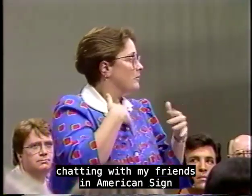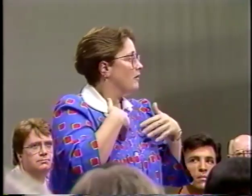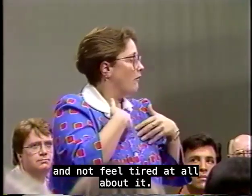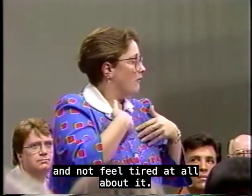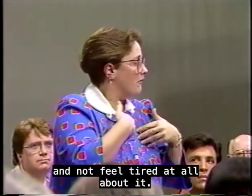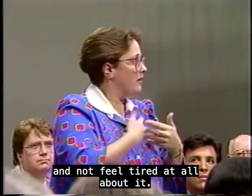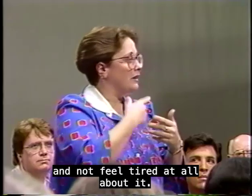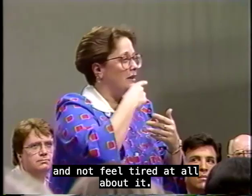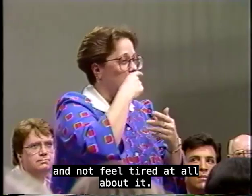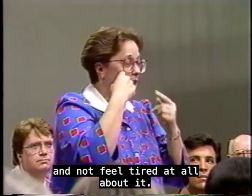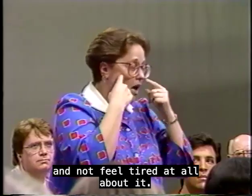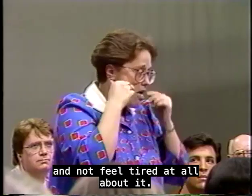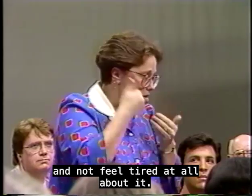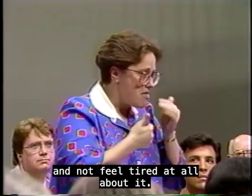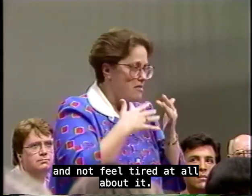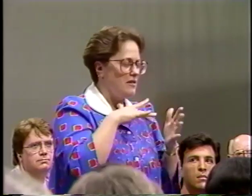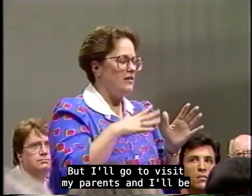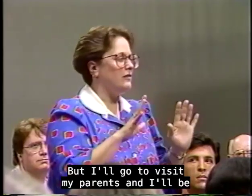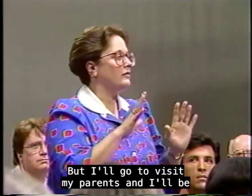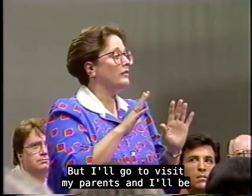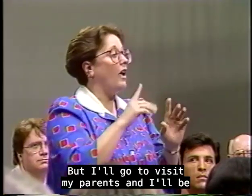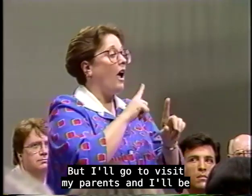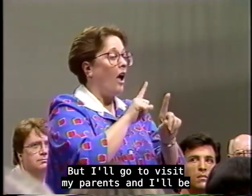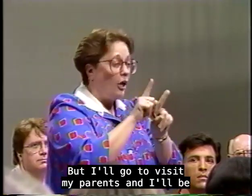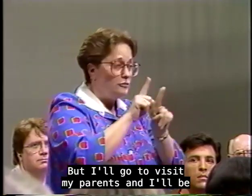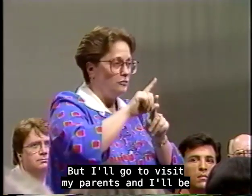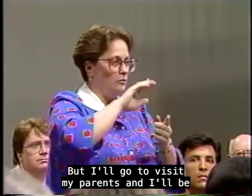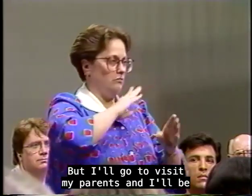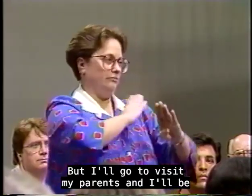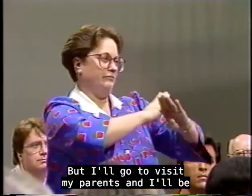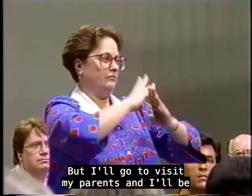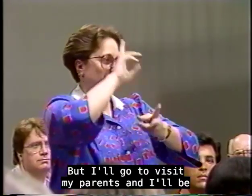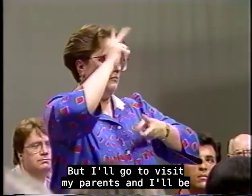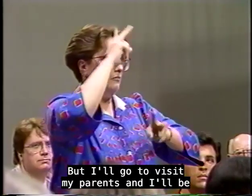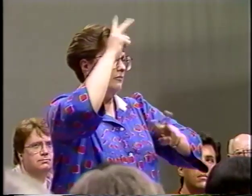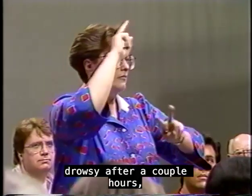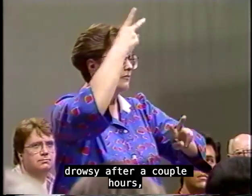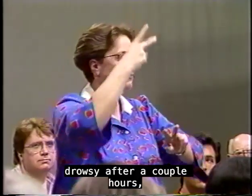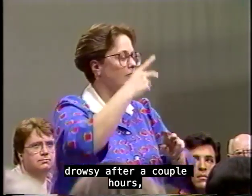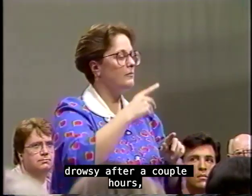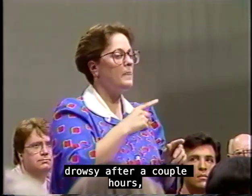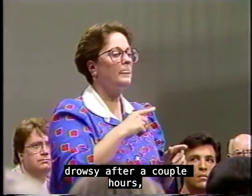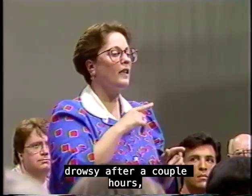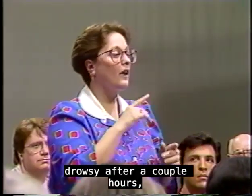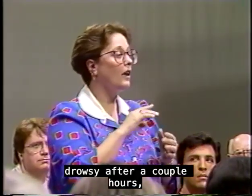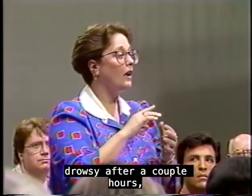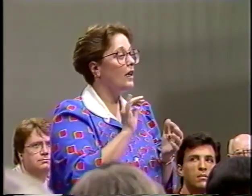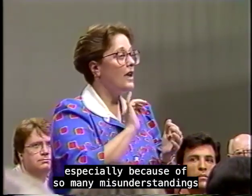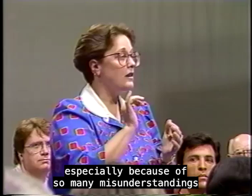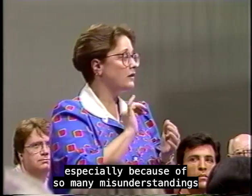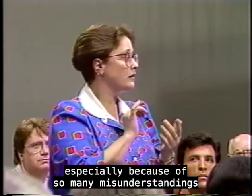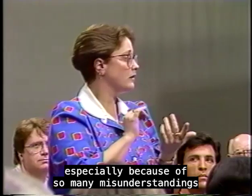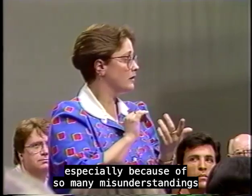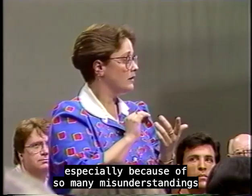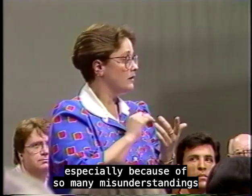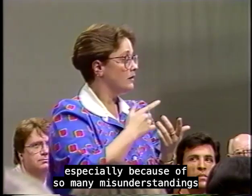Language and not feel tired at all about it. But I'll go to visit my parents and I'll be drowsy after a couple hours, especially because of so